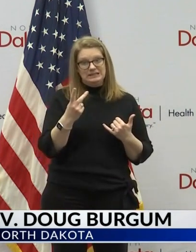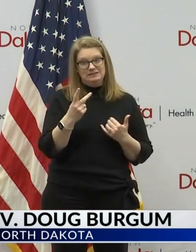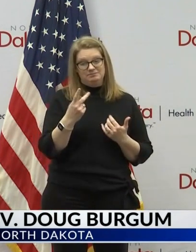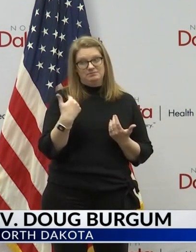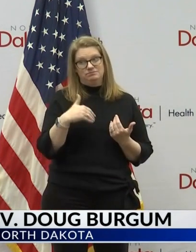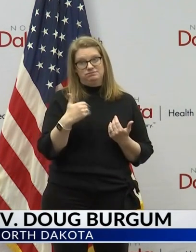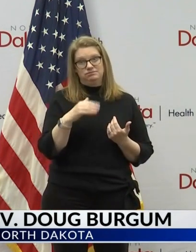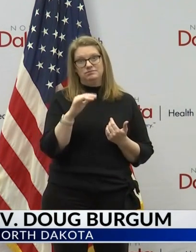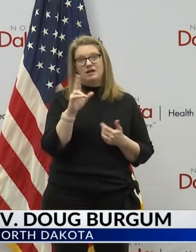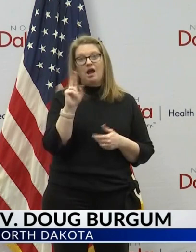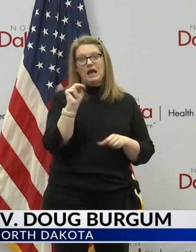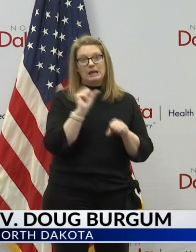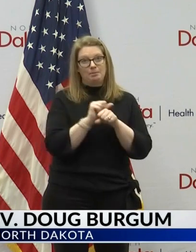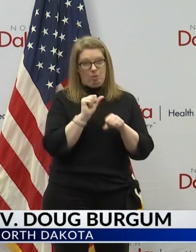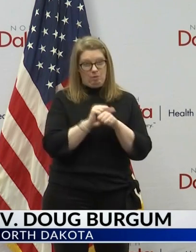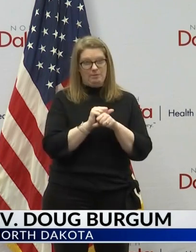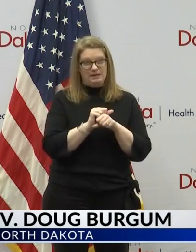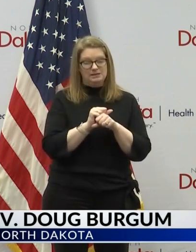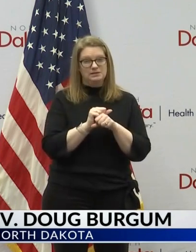unemployment